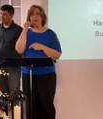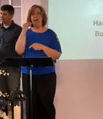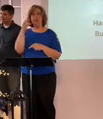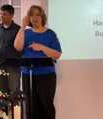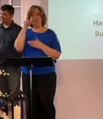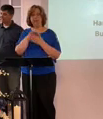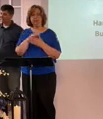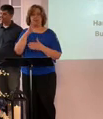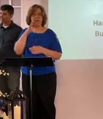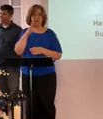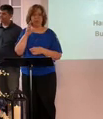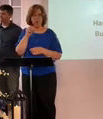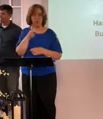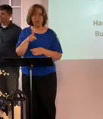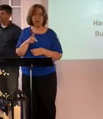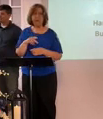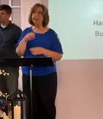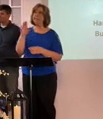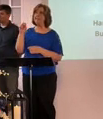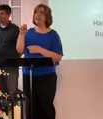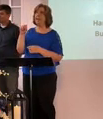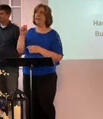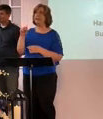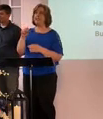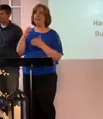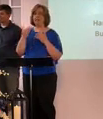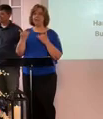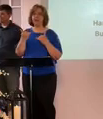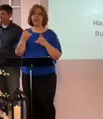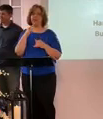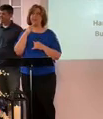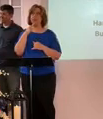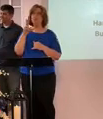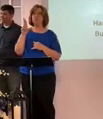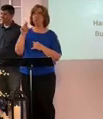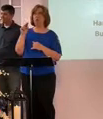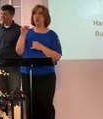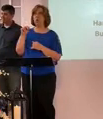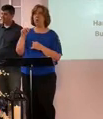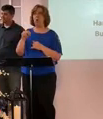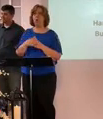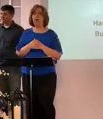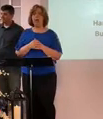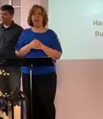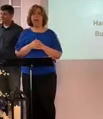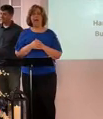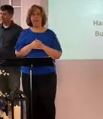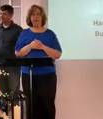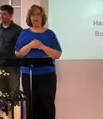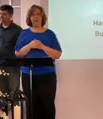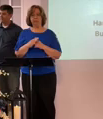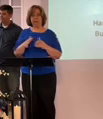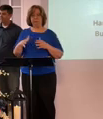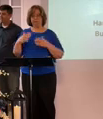okay?" And I'd be like, "Yeah." Well, this morning I said, "Nope." I had been probably contracting for a couple hours,